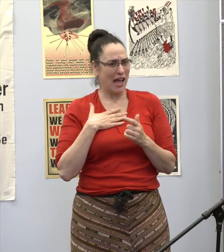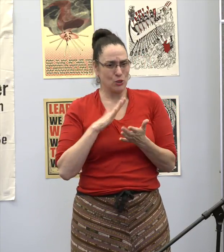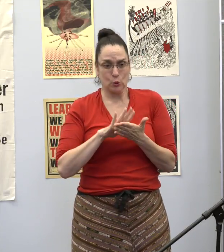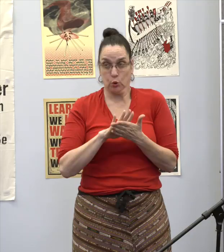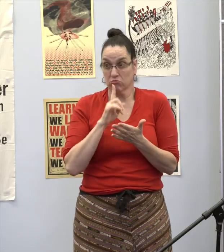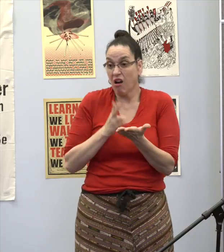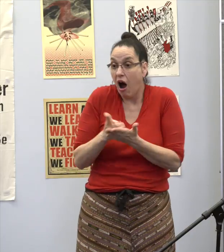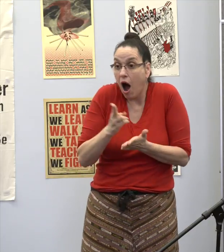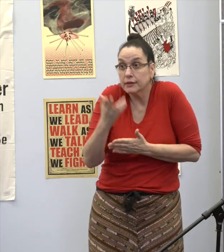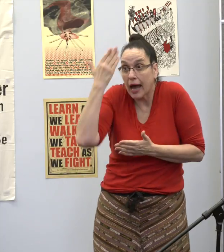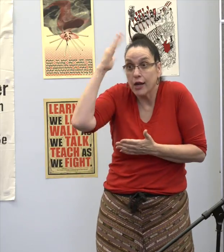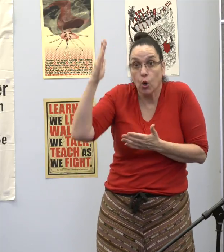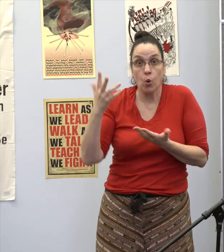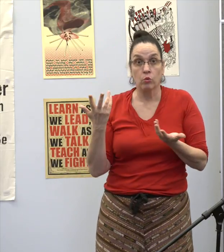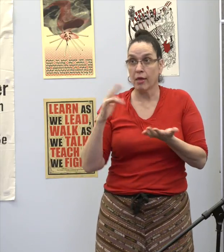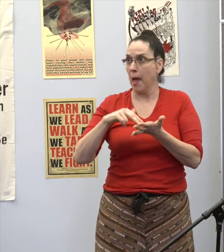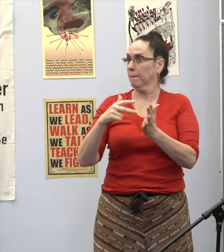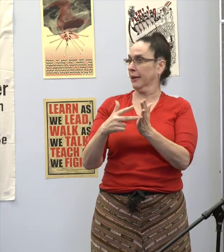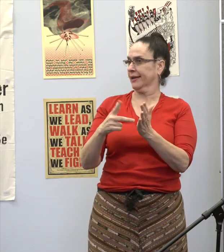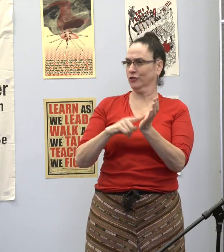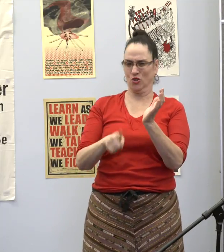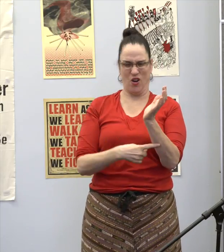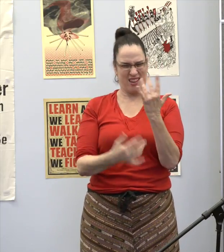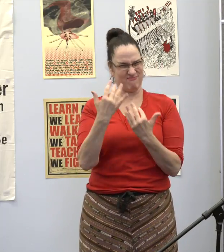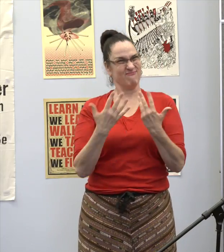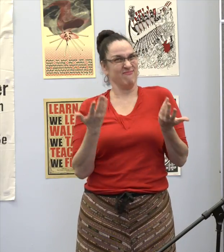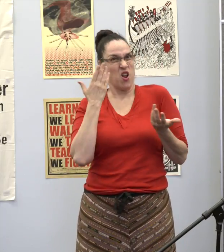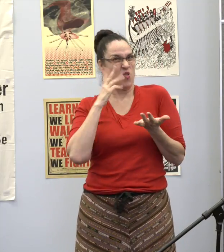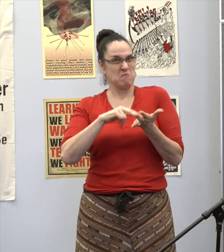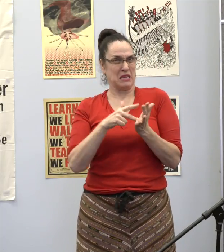is. And in case I'm not the only one in the room,